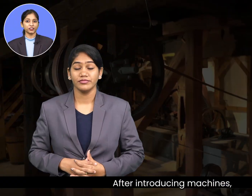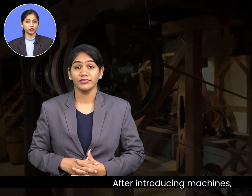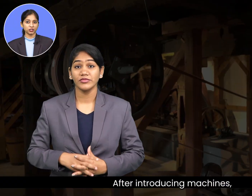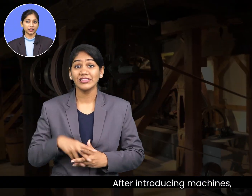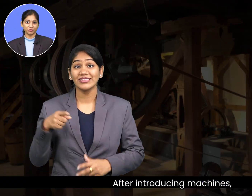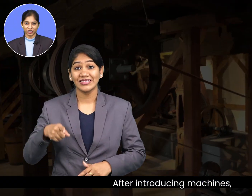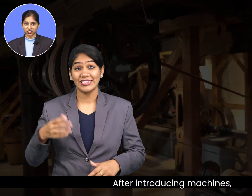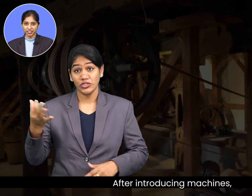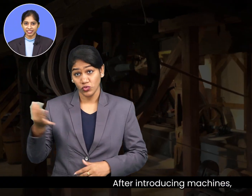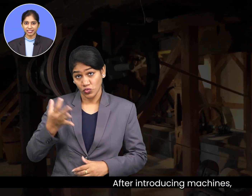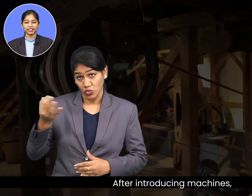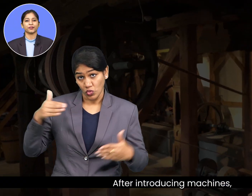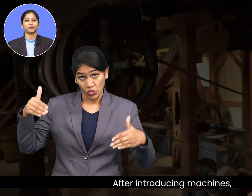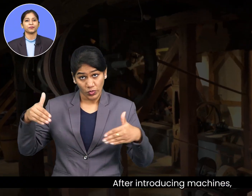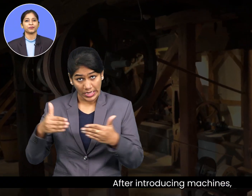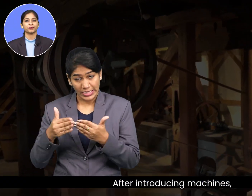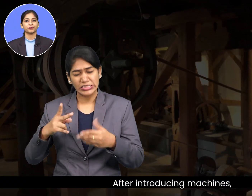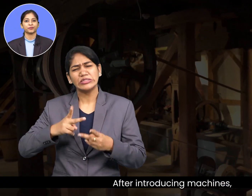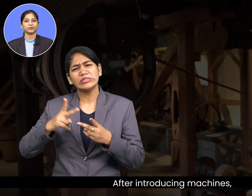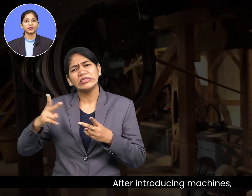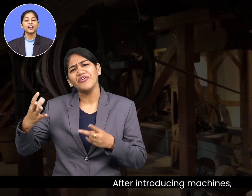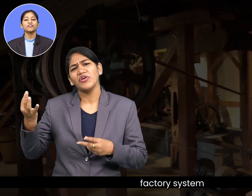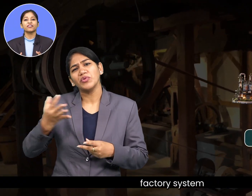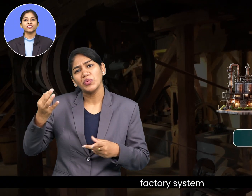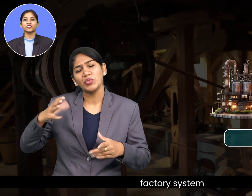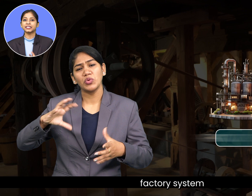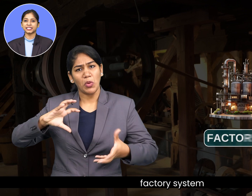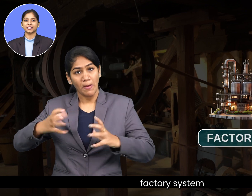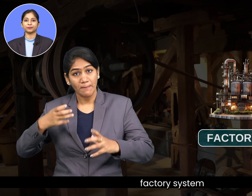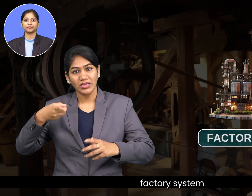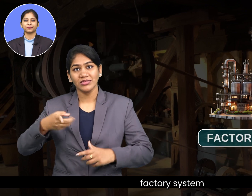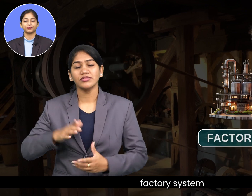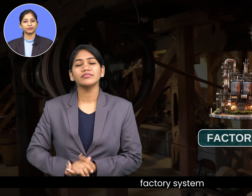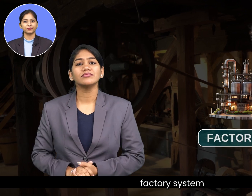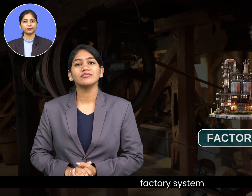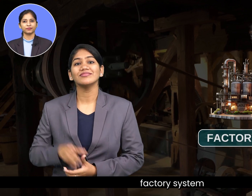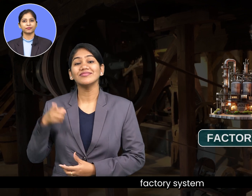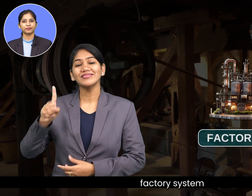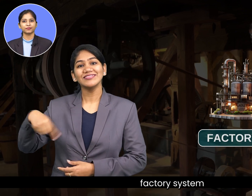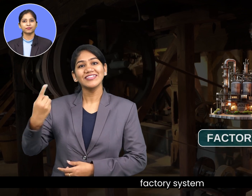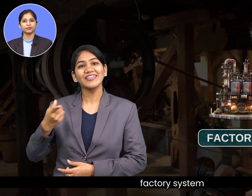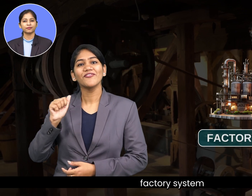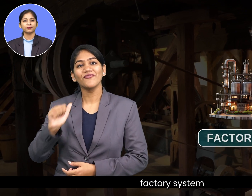After introducing machines, factory system.